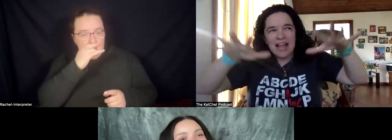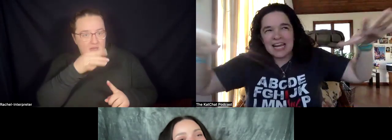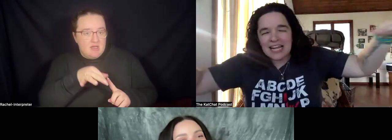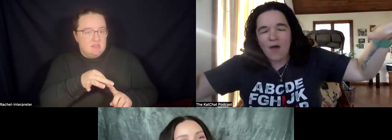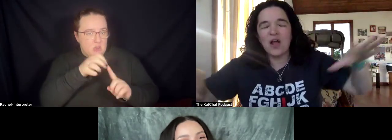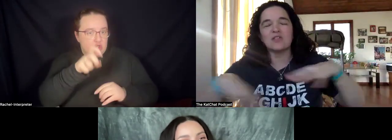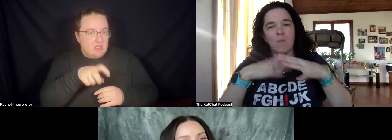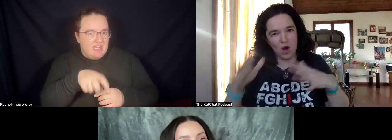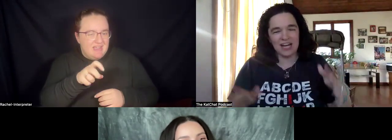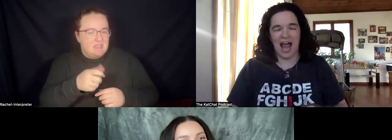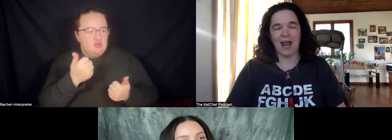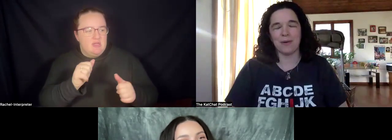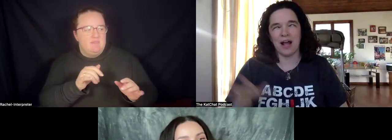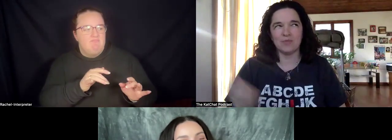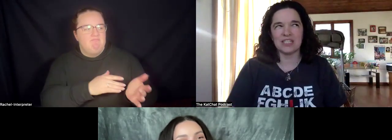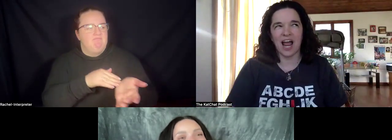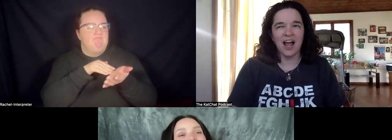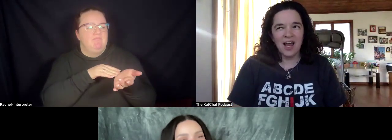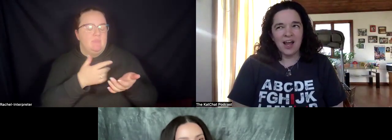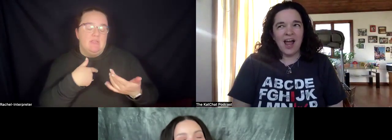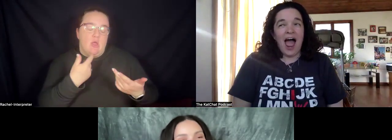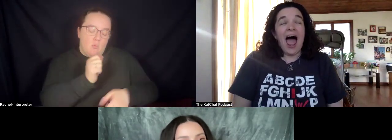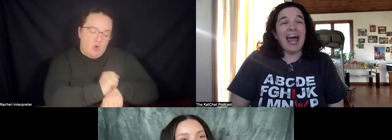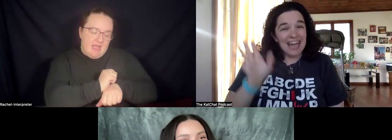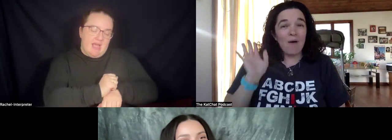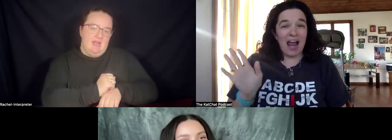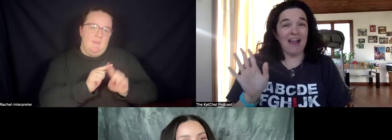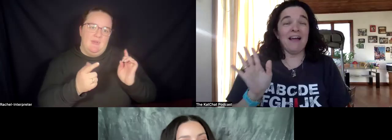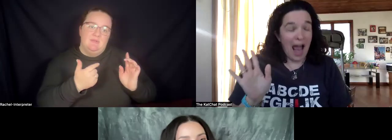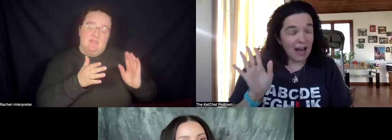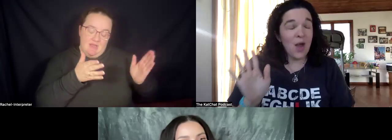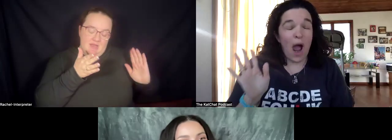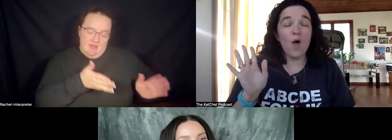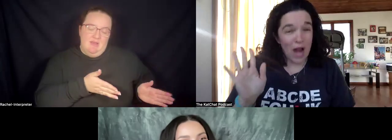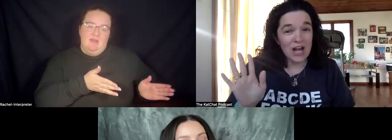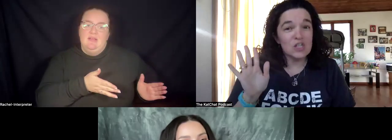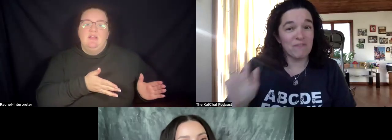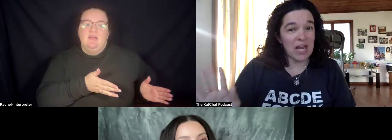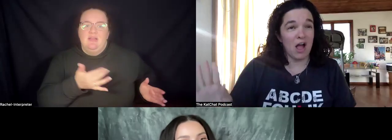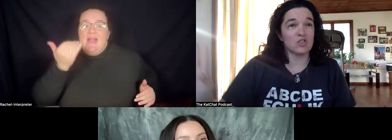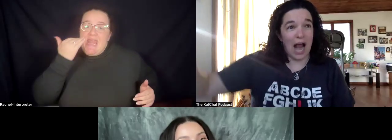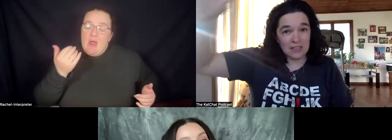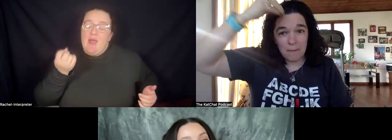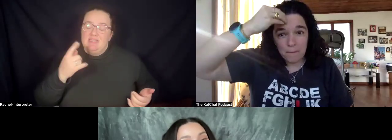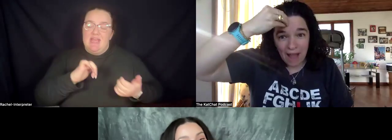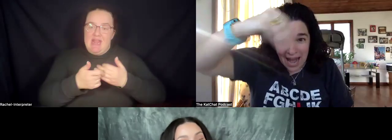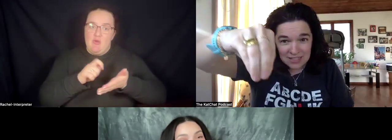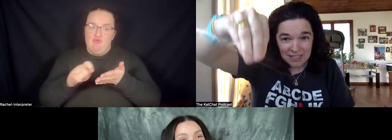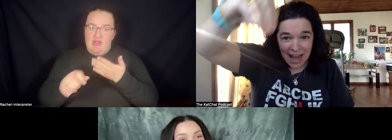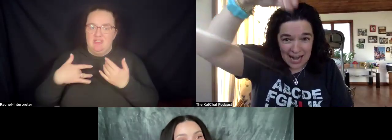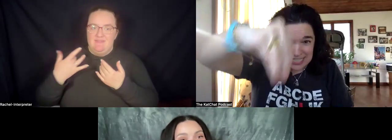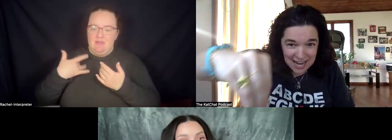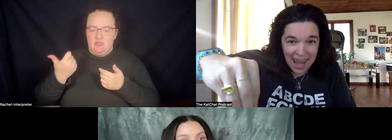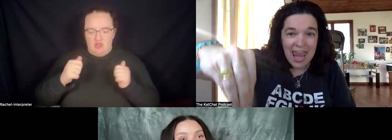I'm trying to like, get it out there. I'm working on it, but I'm just like now I know how writers feel trying to